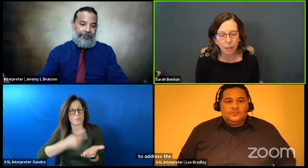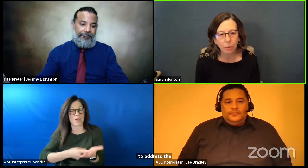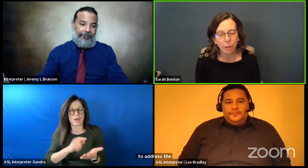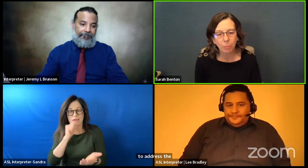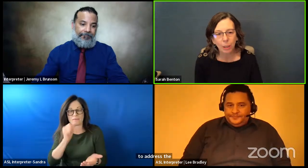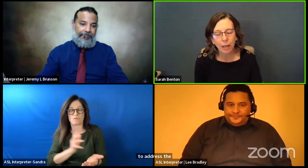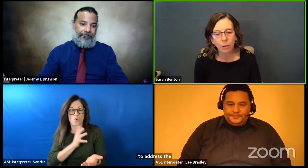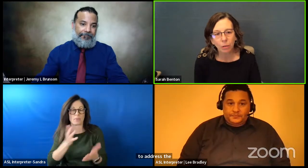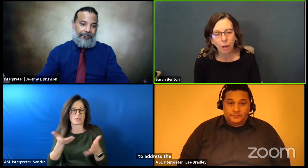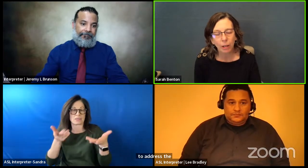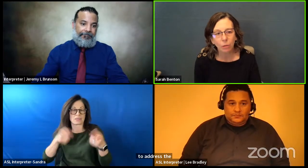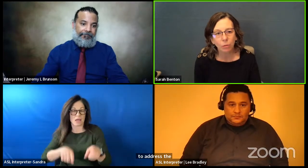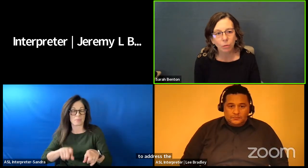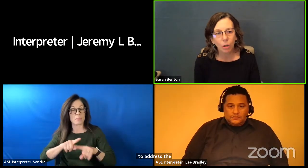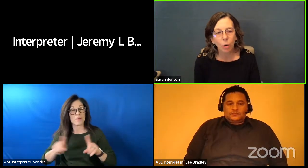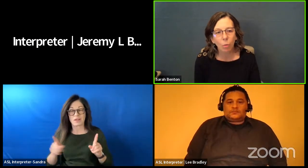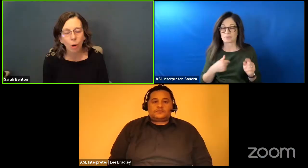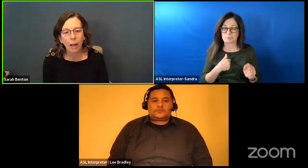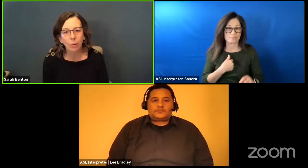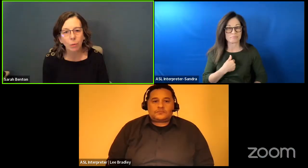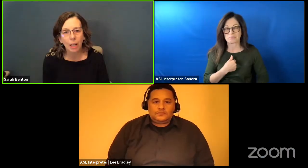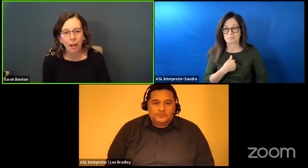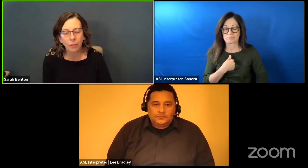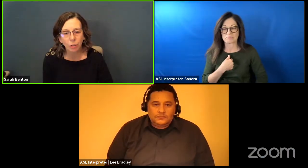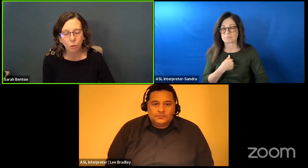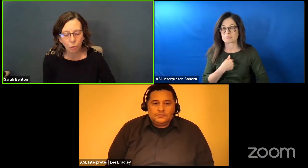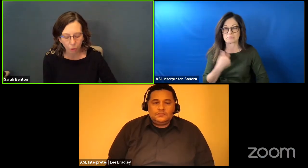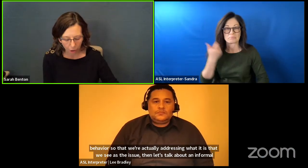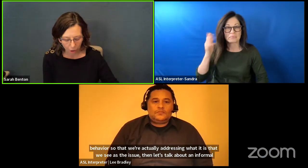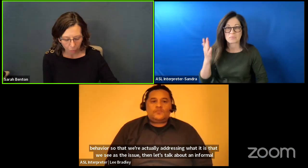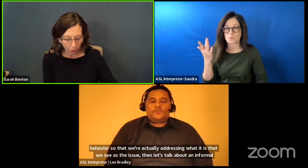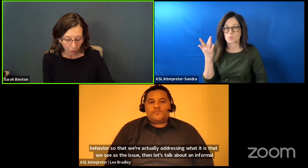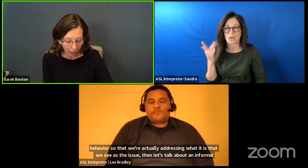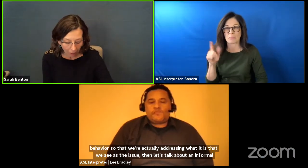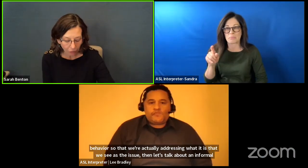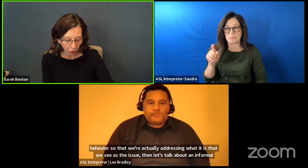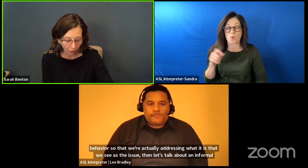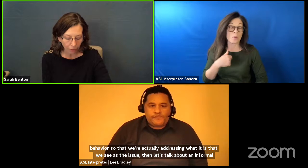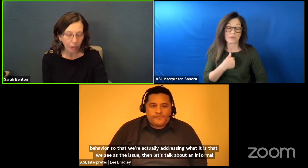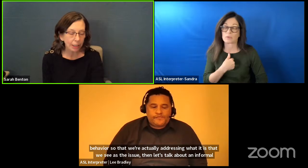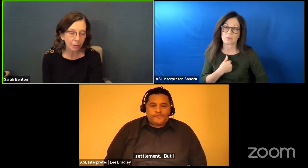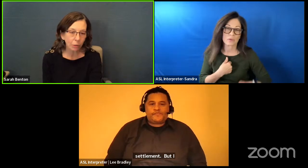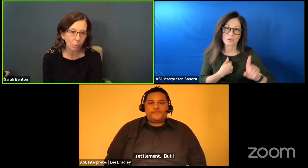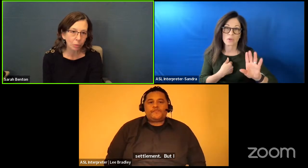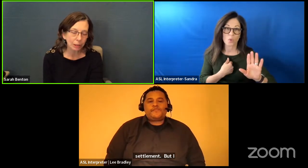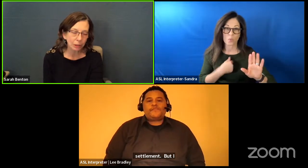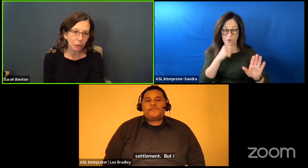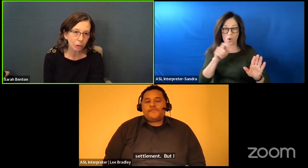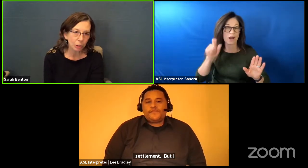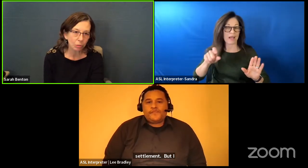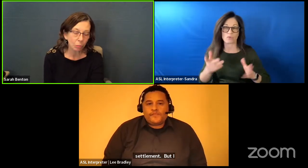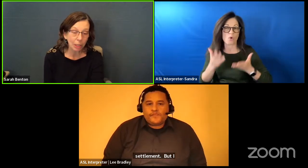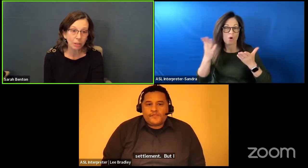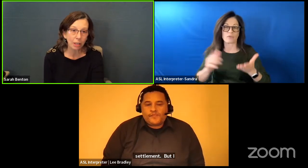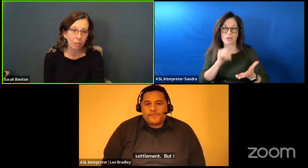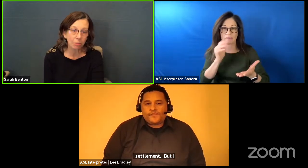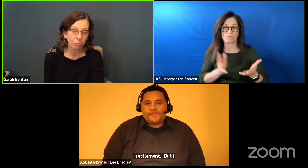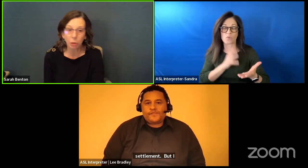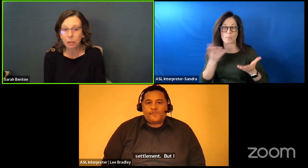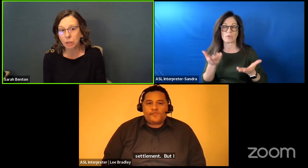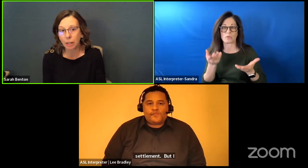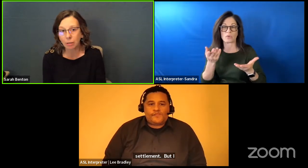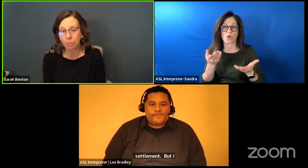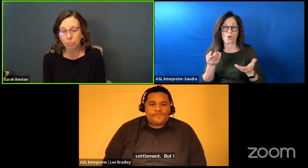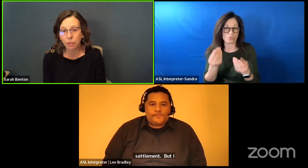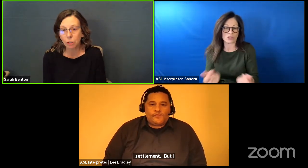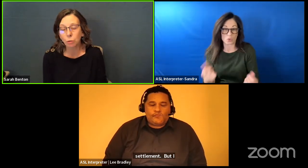informal settlement. But I don't know why we don't have to offer an informal resolution. We can say